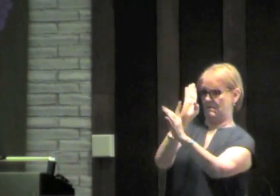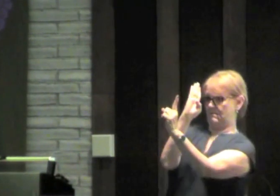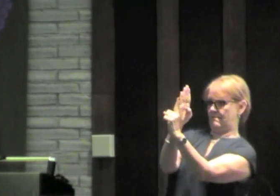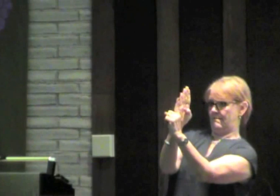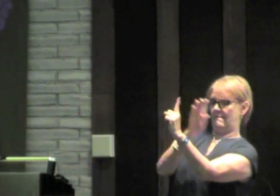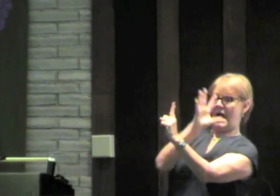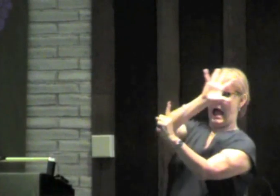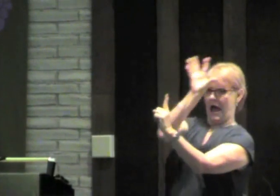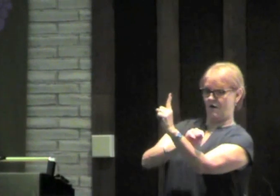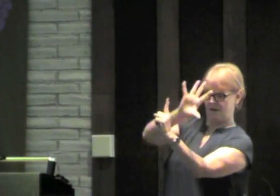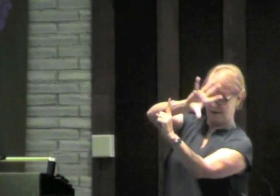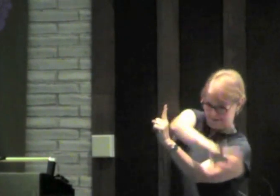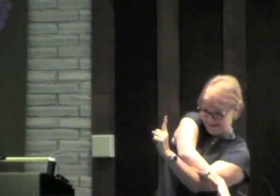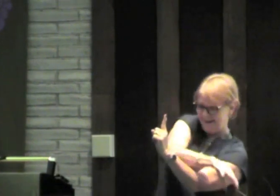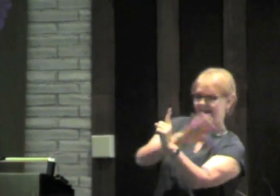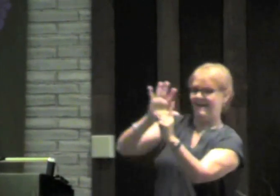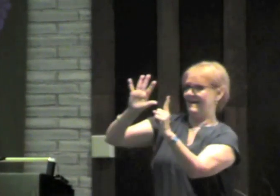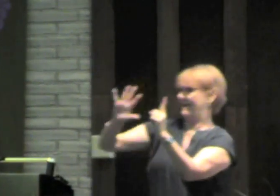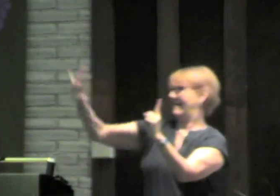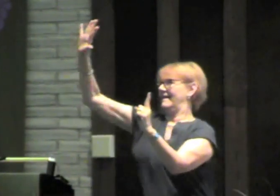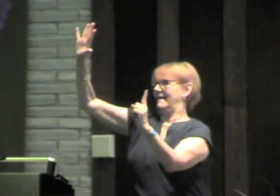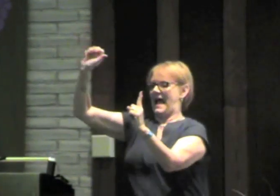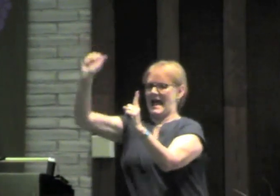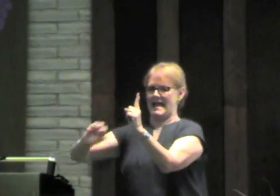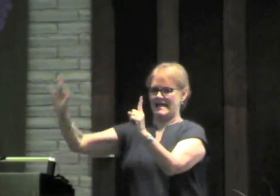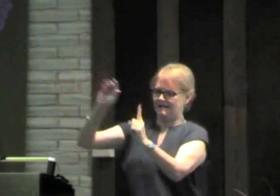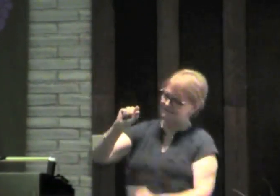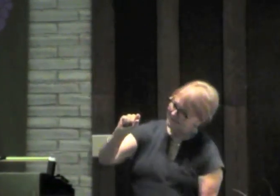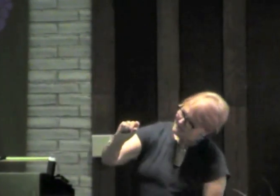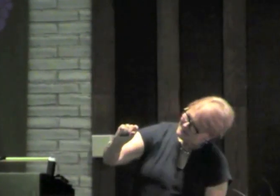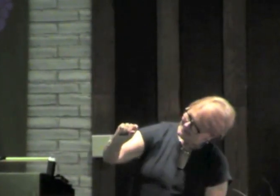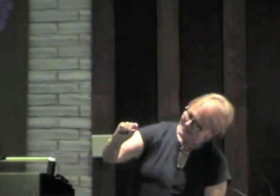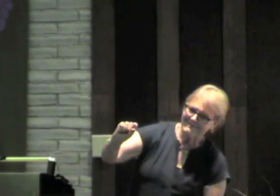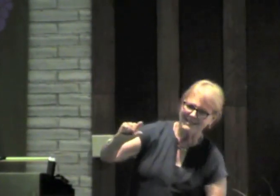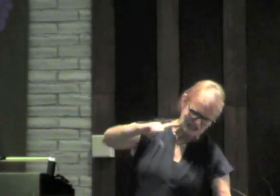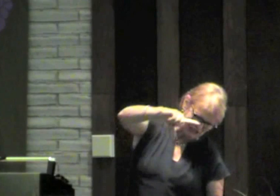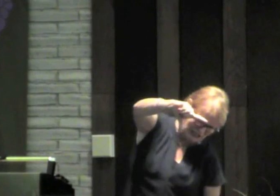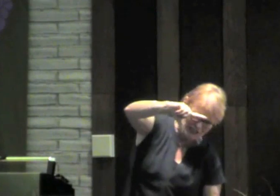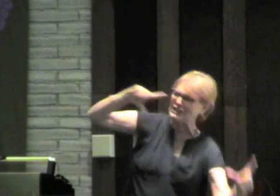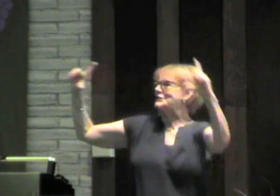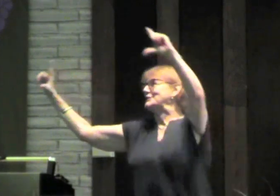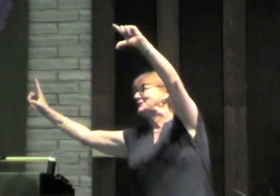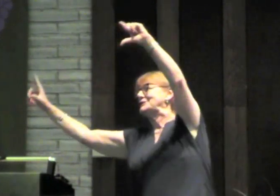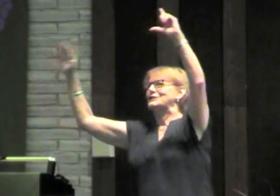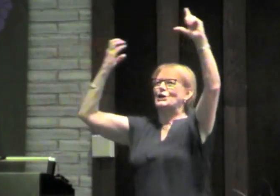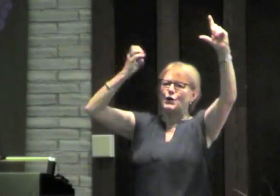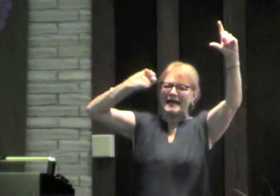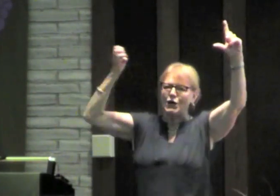You know that it straddles the divide between Africa and Asia. It's this little tiny piece between these